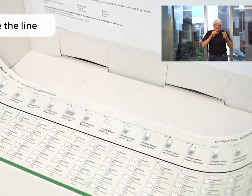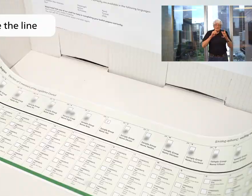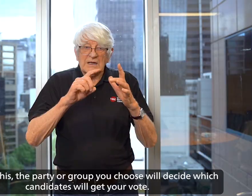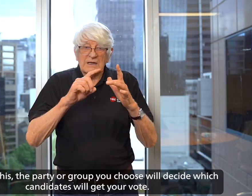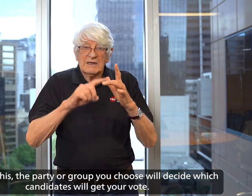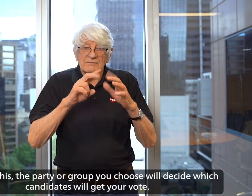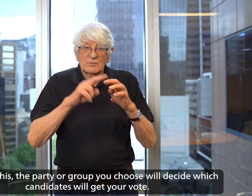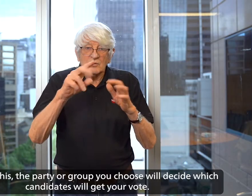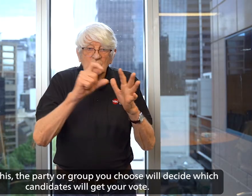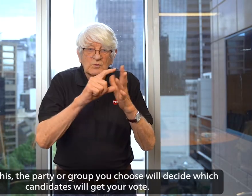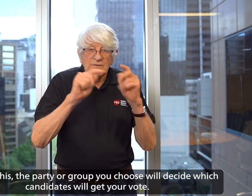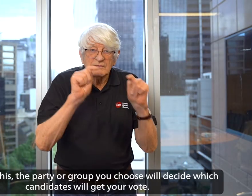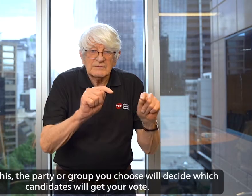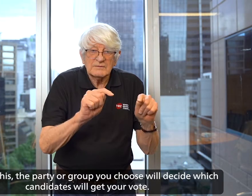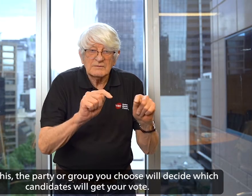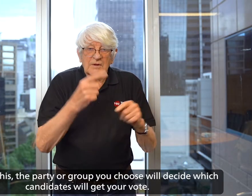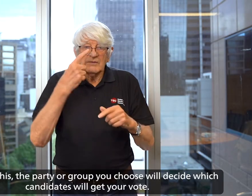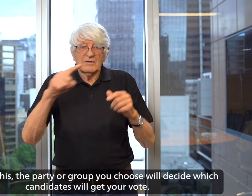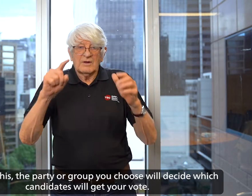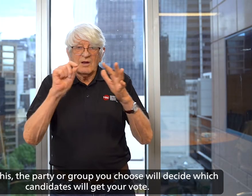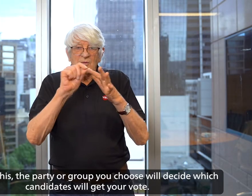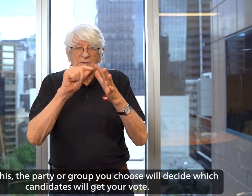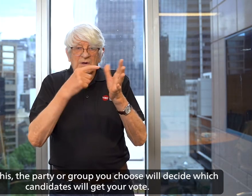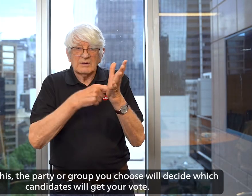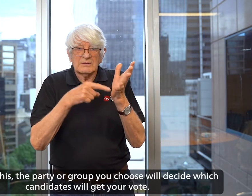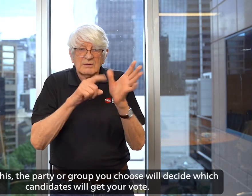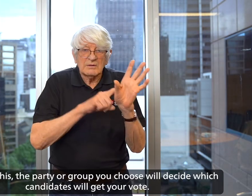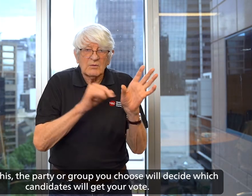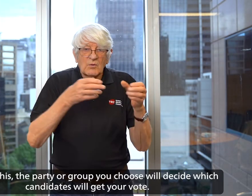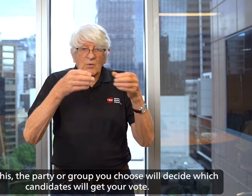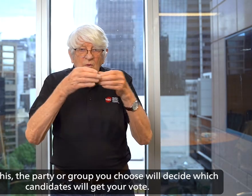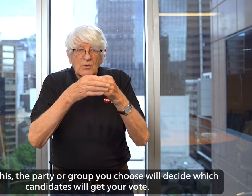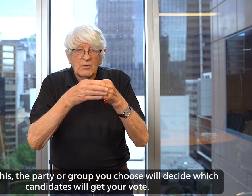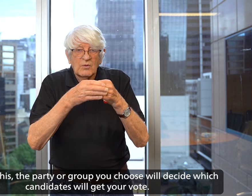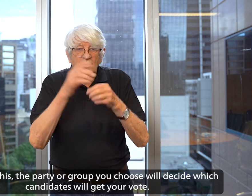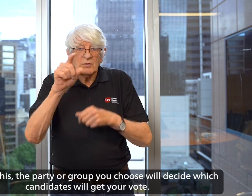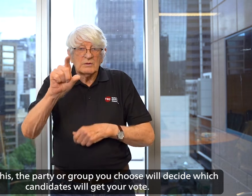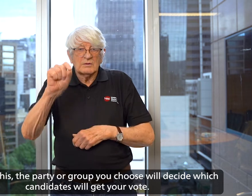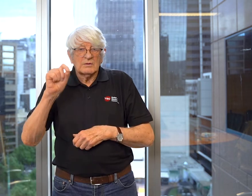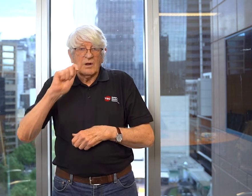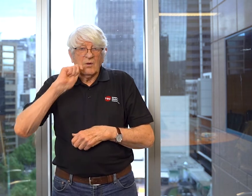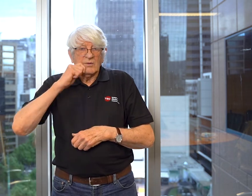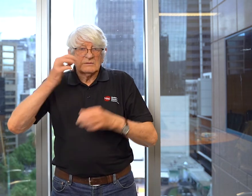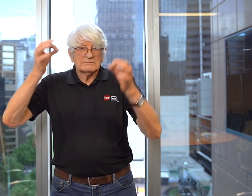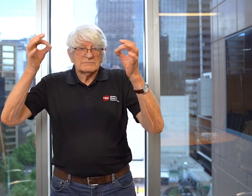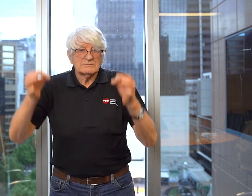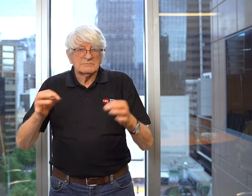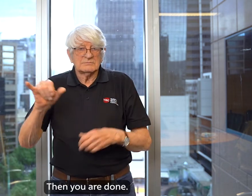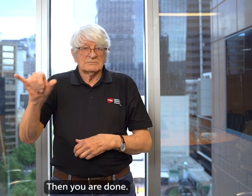If you do this, the party or group you choose will decide which candidates will get your vote. Then